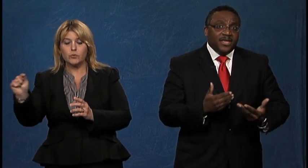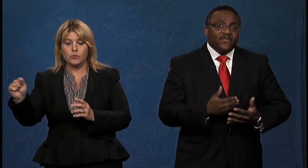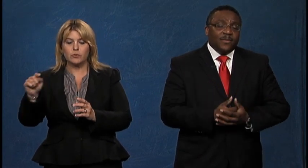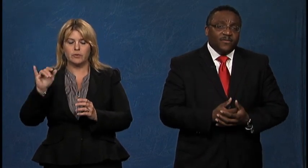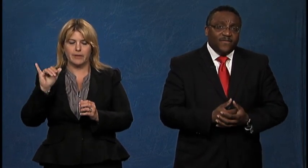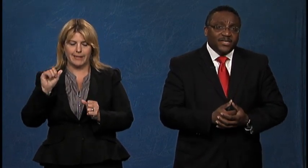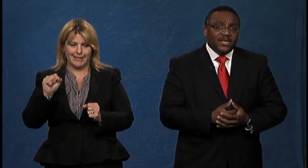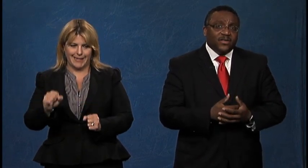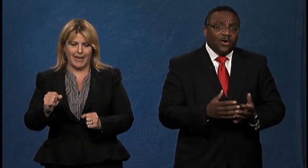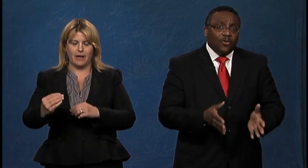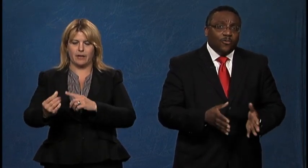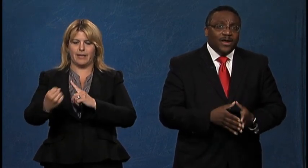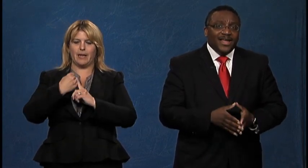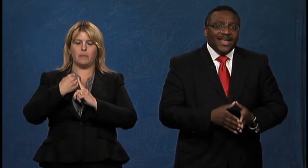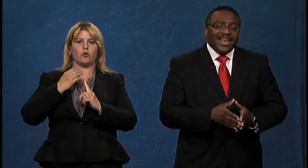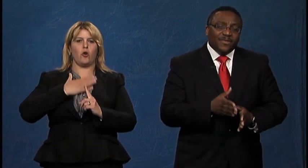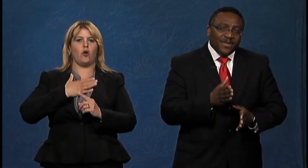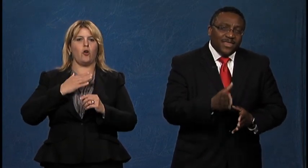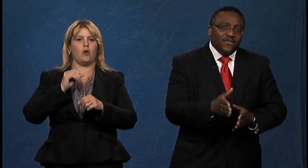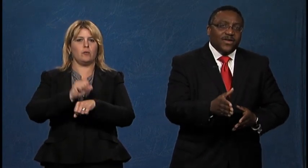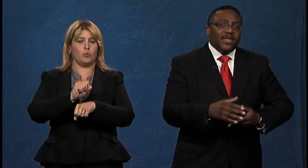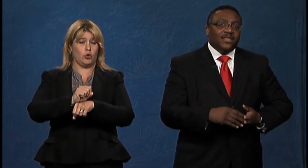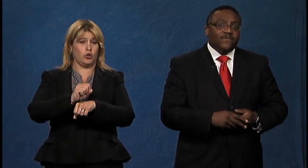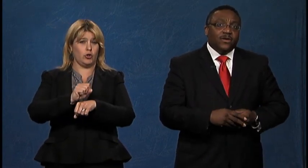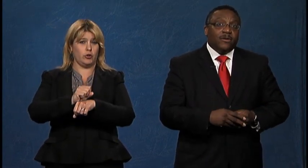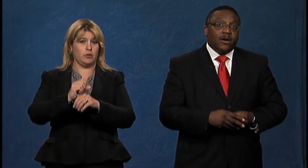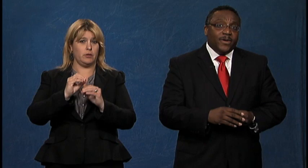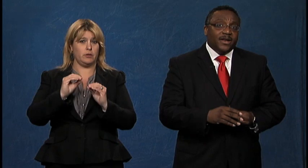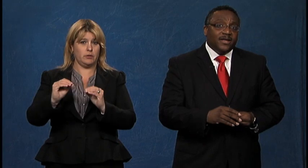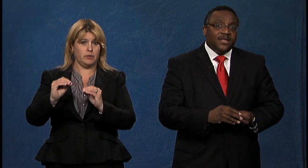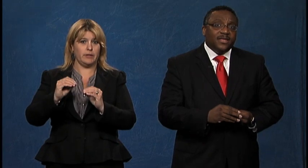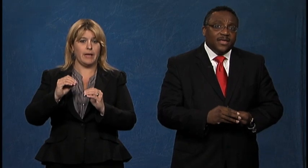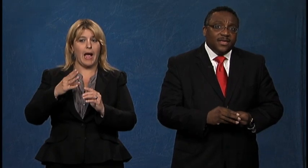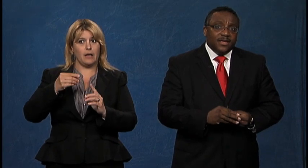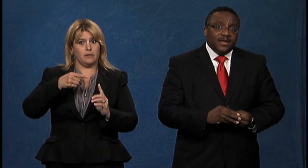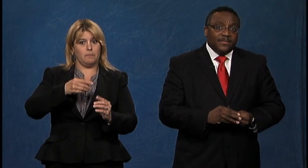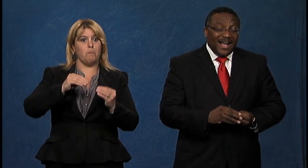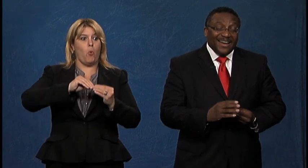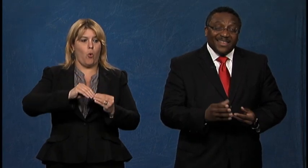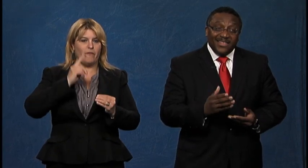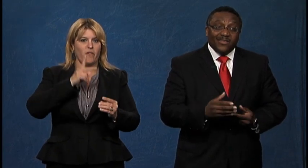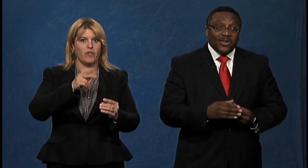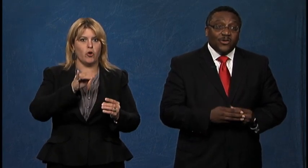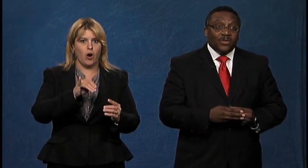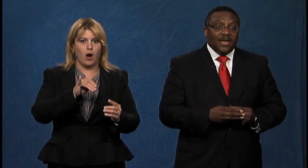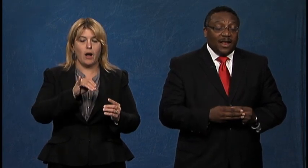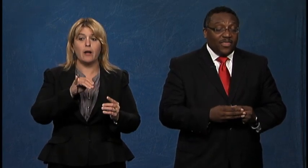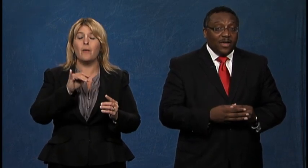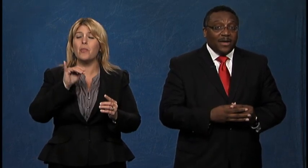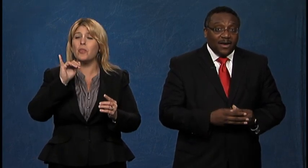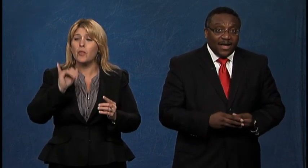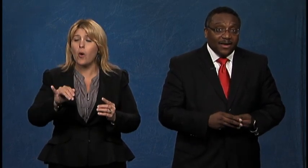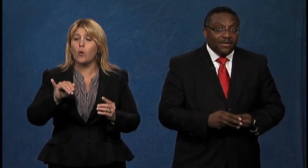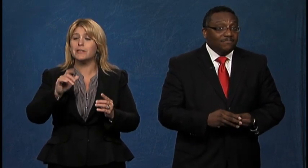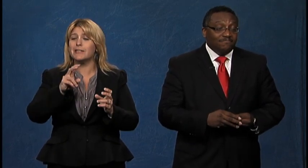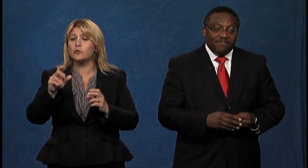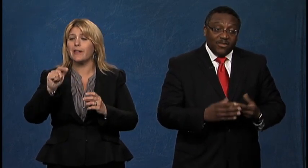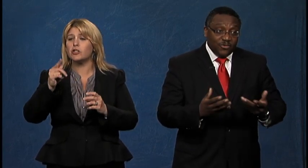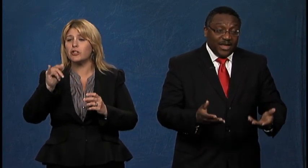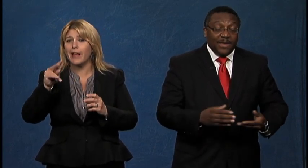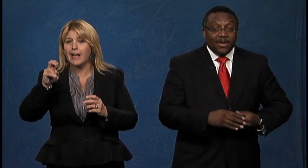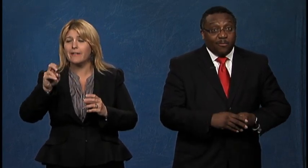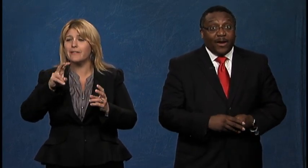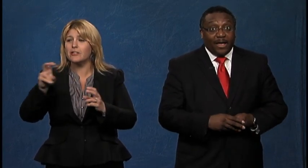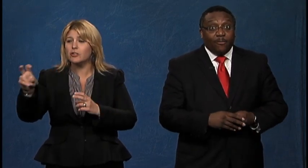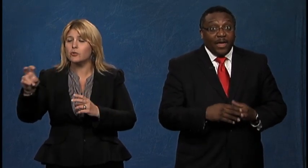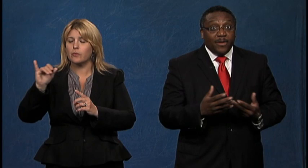stability of our profession as a whole, and specifically in the VRI arena. Honestly, these are issues that I think about a lot. These are issues